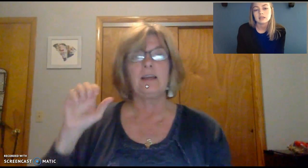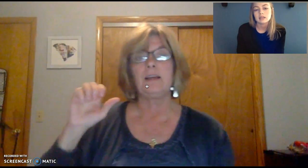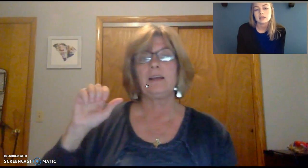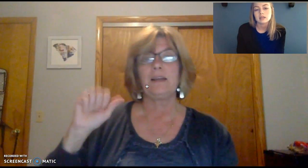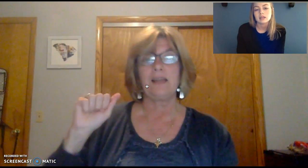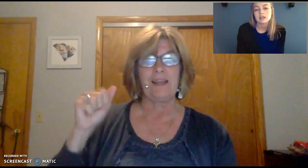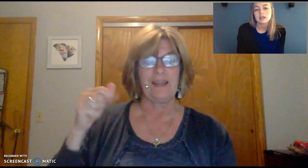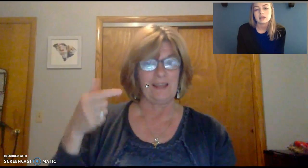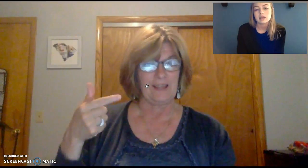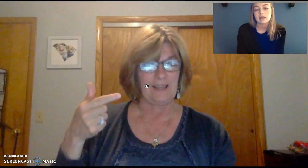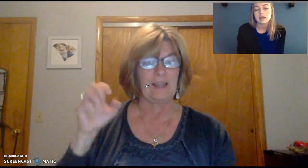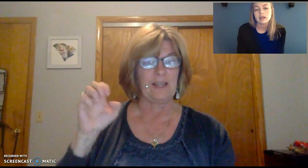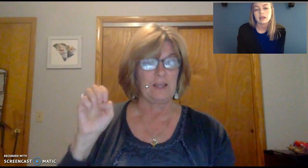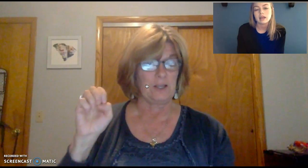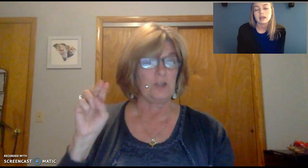estate